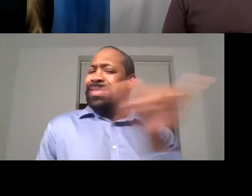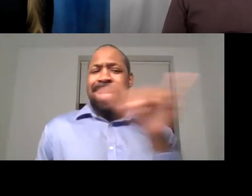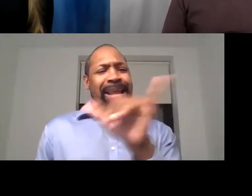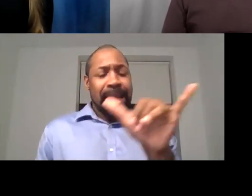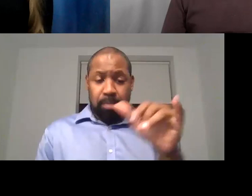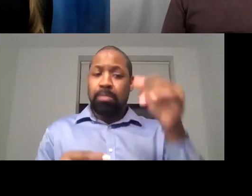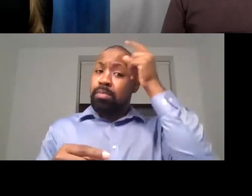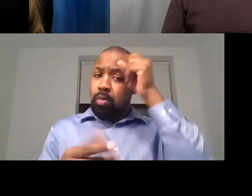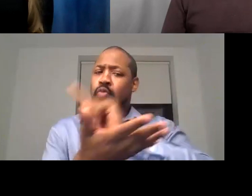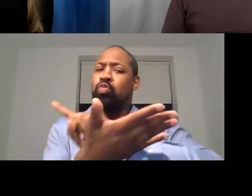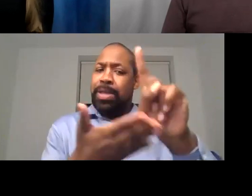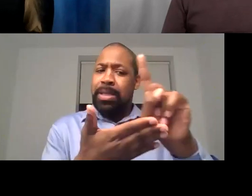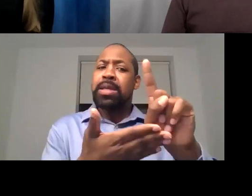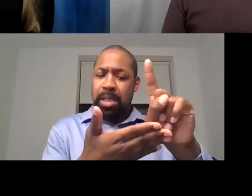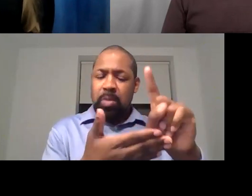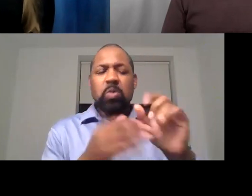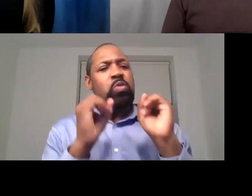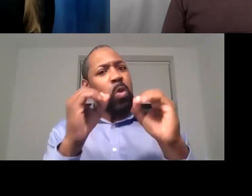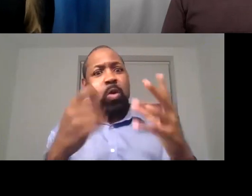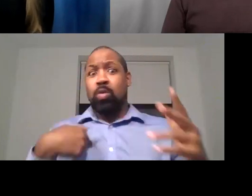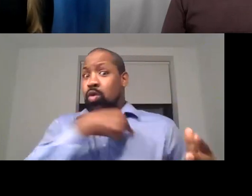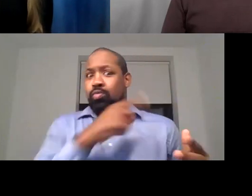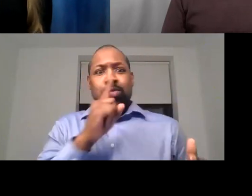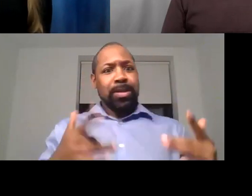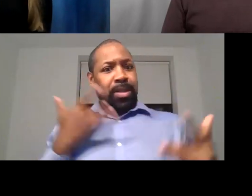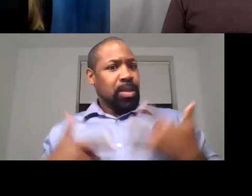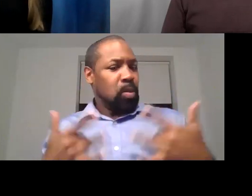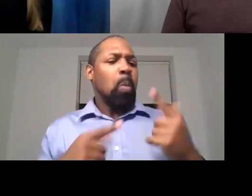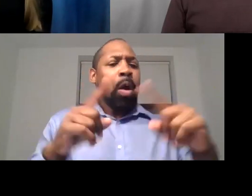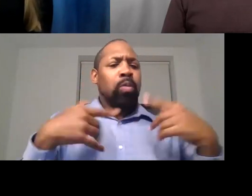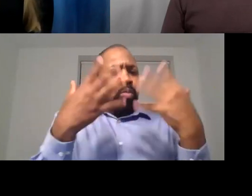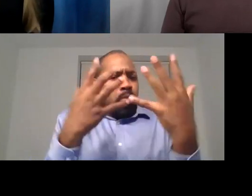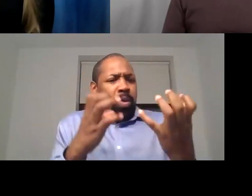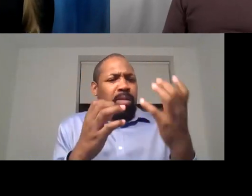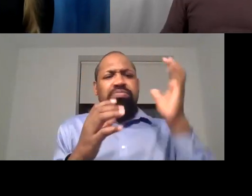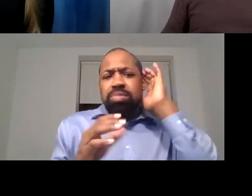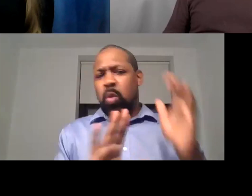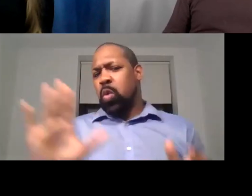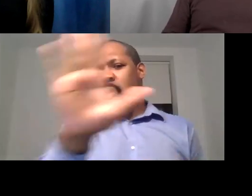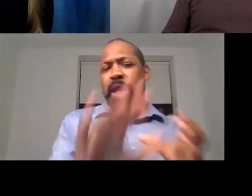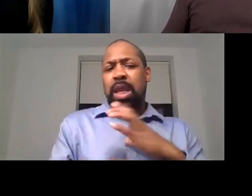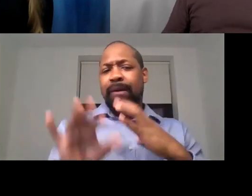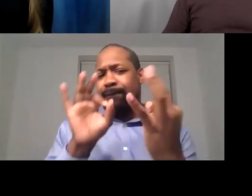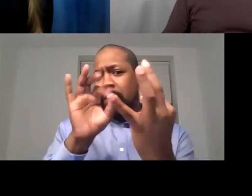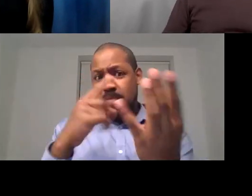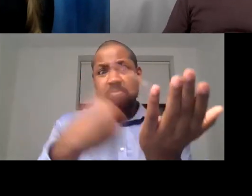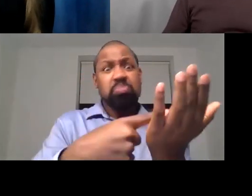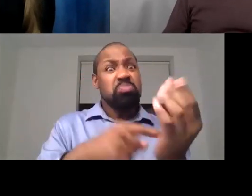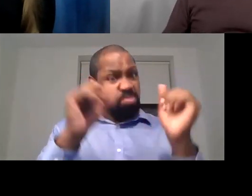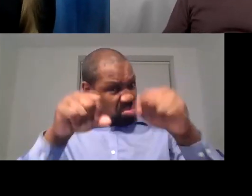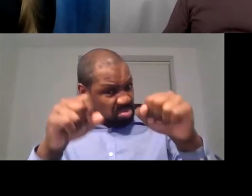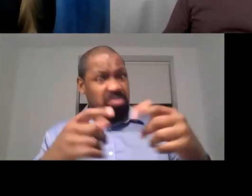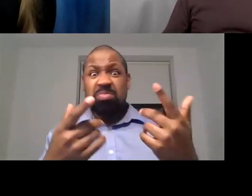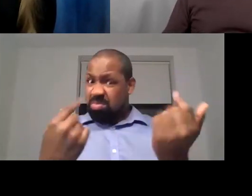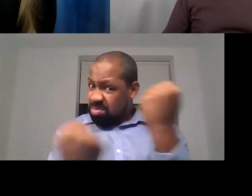the different months that we've done in the past is doing a week-long event like this. So we're really excited about it, but we want to